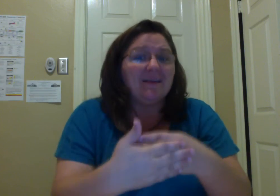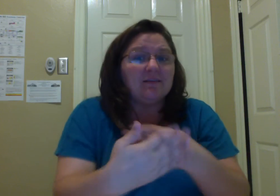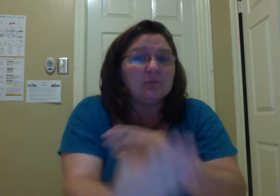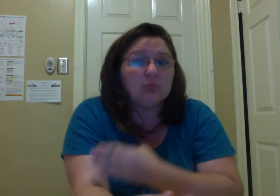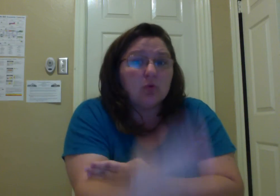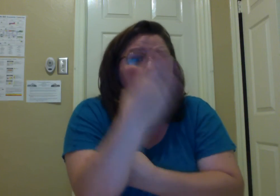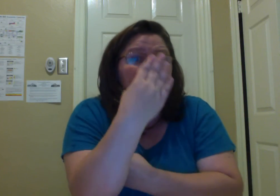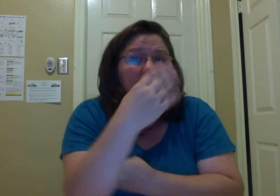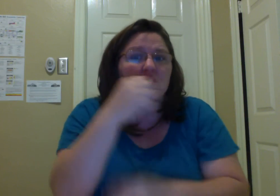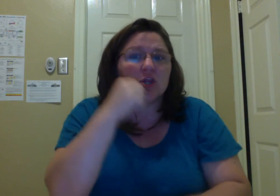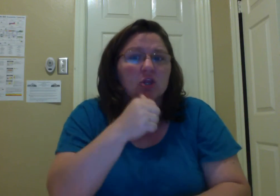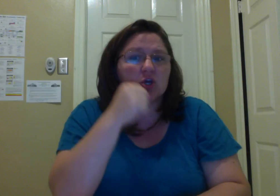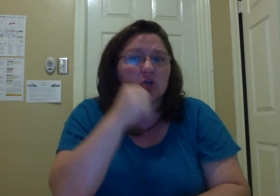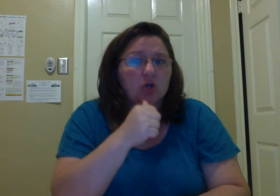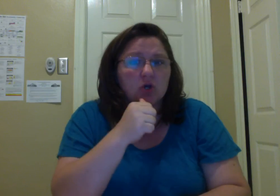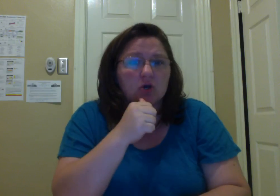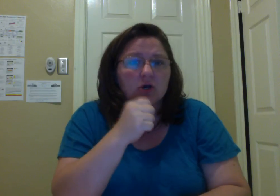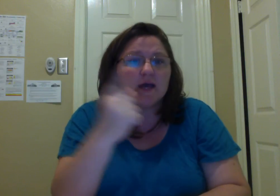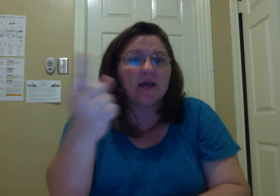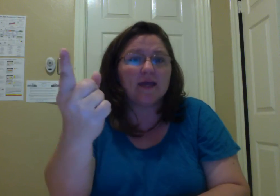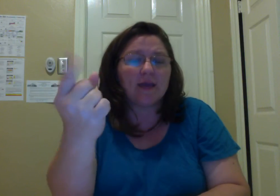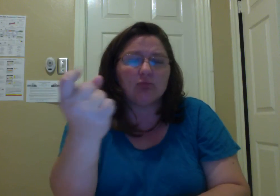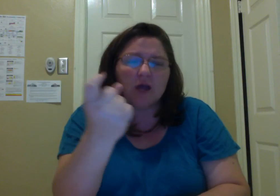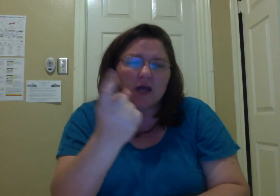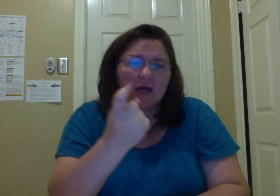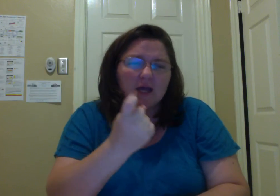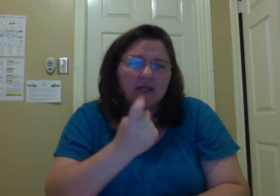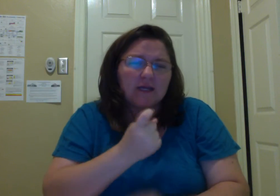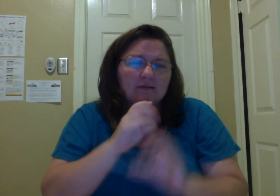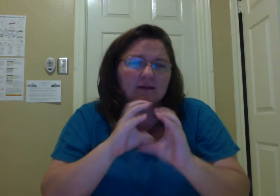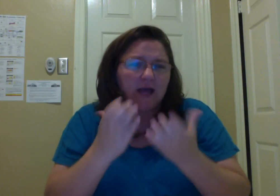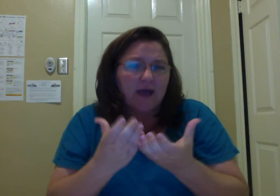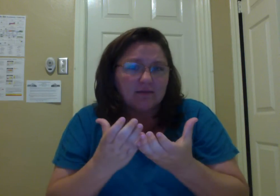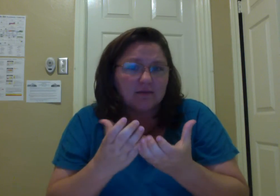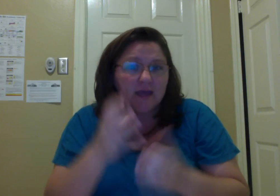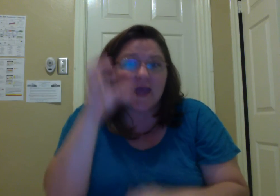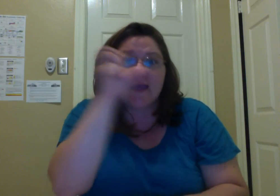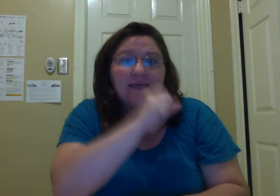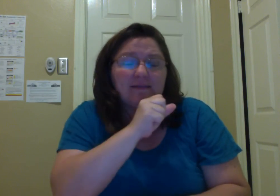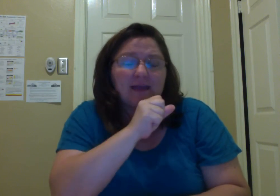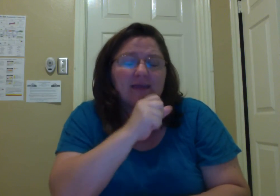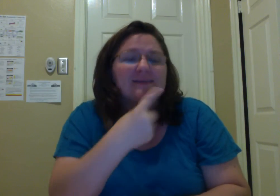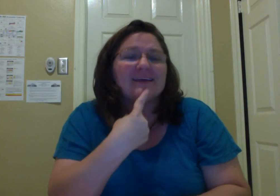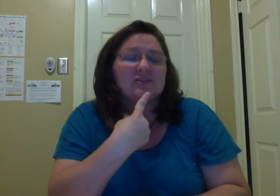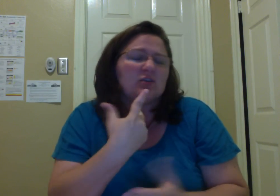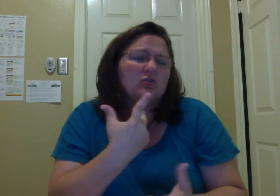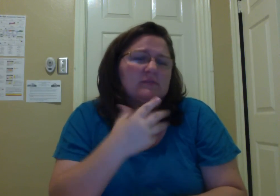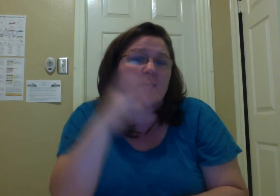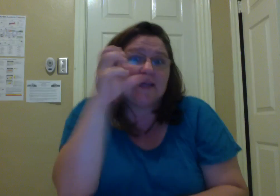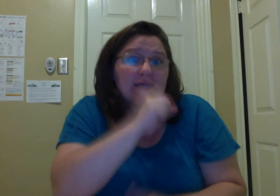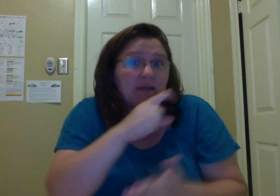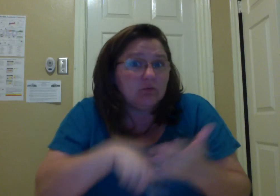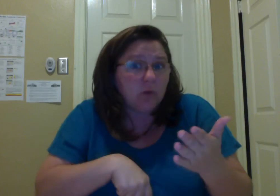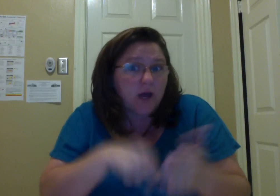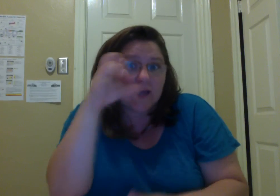next morning, the girl came running into class and the girl was saying, guess what?